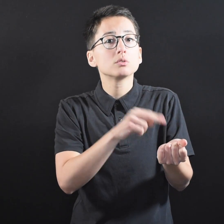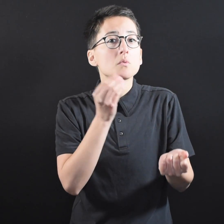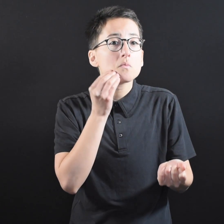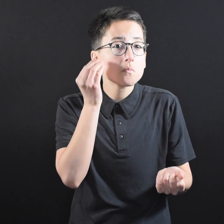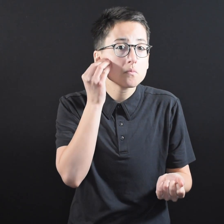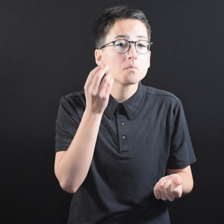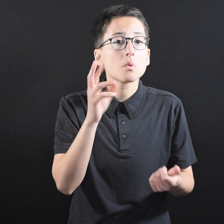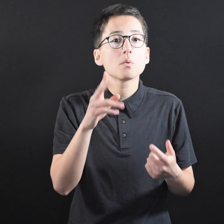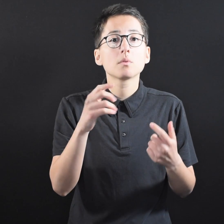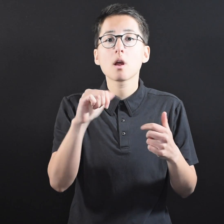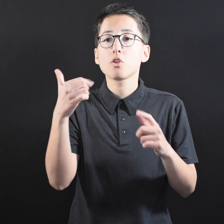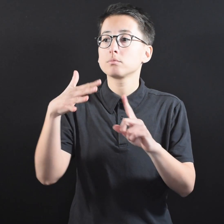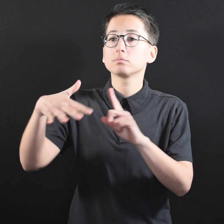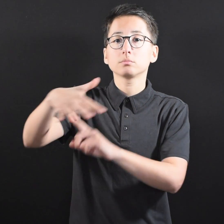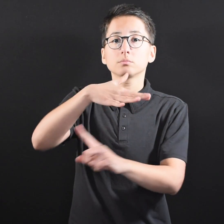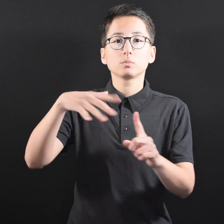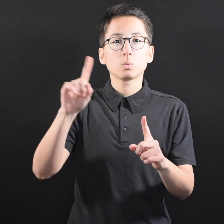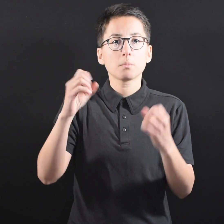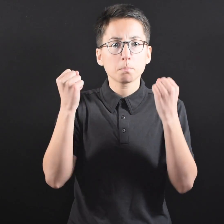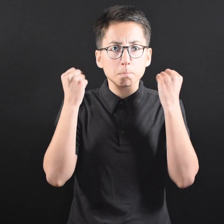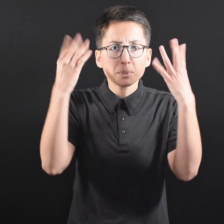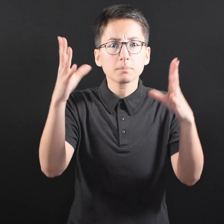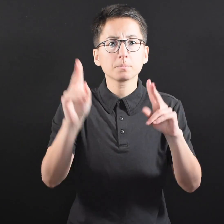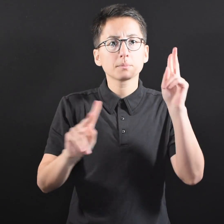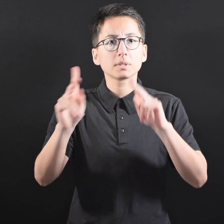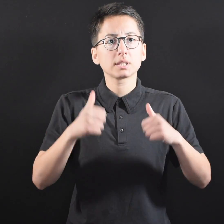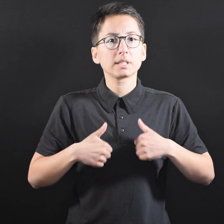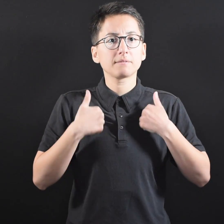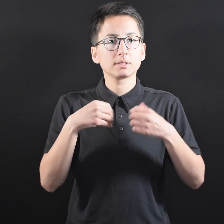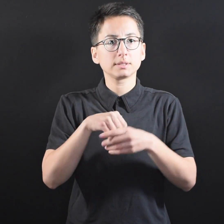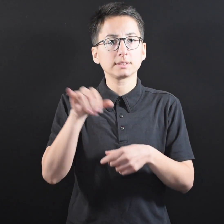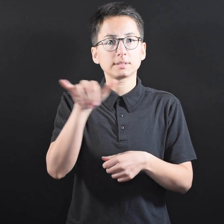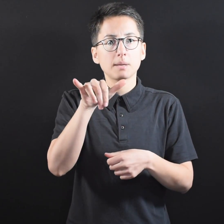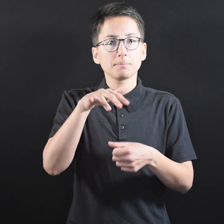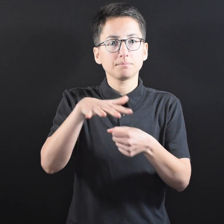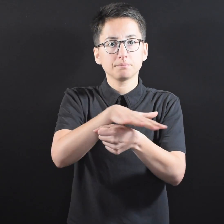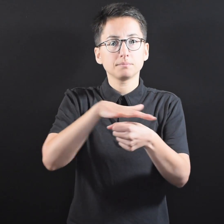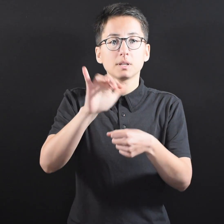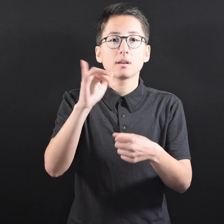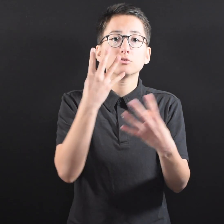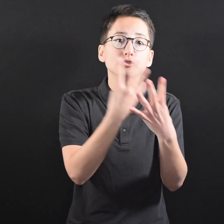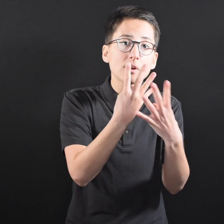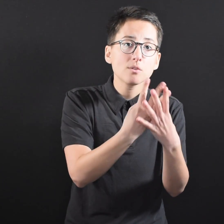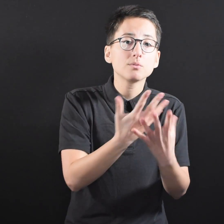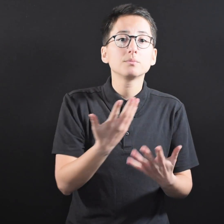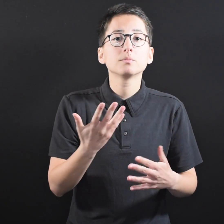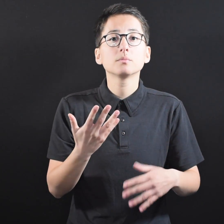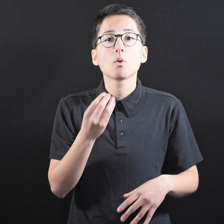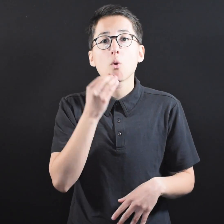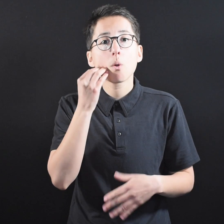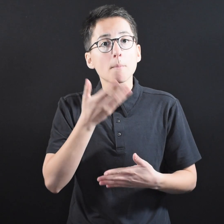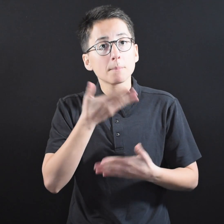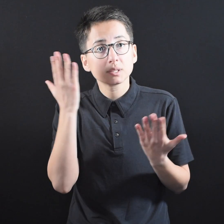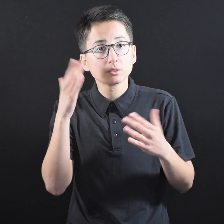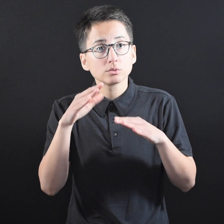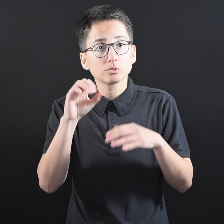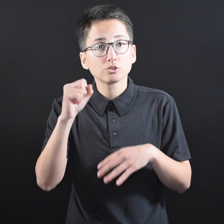live in the same place, such as jails, homeless shelters, or